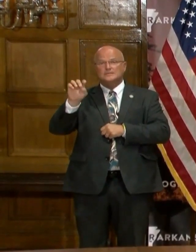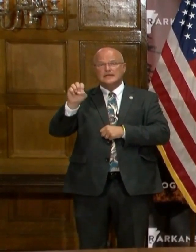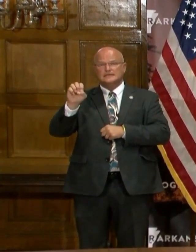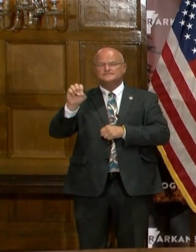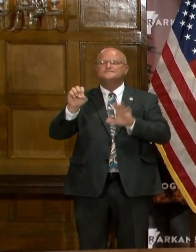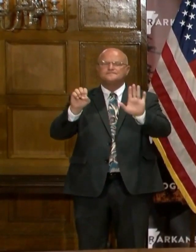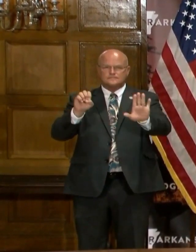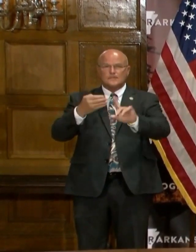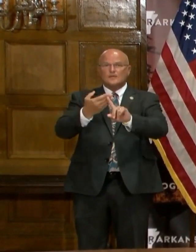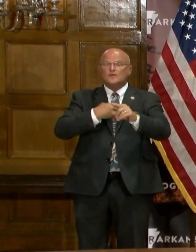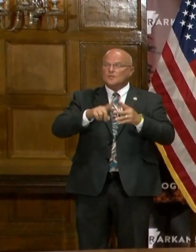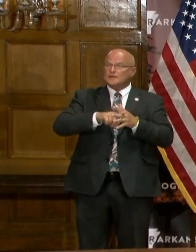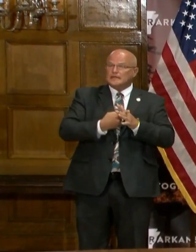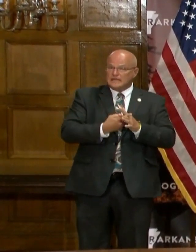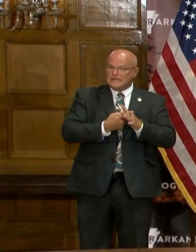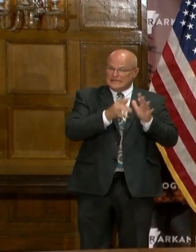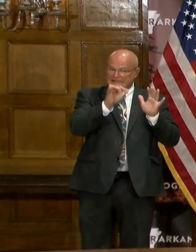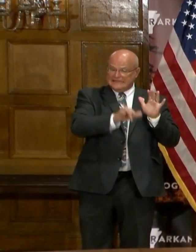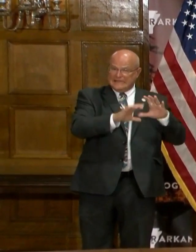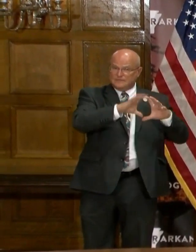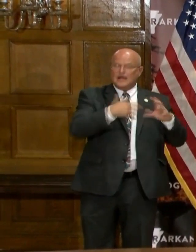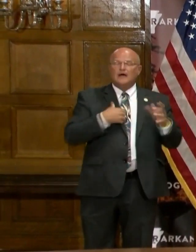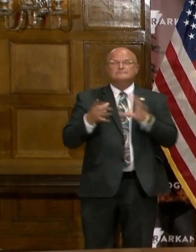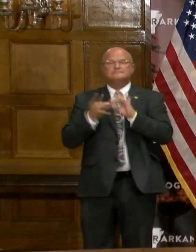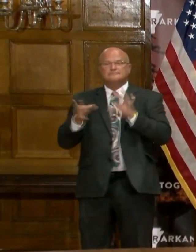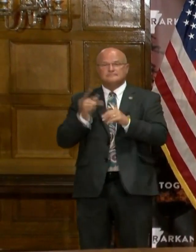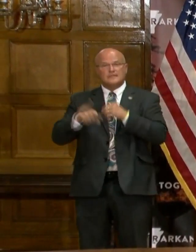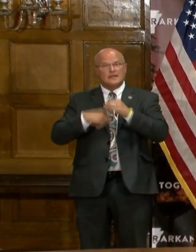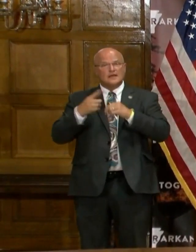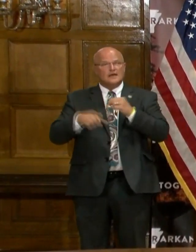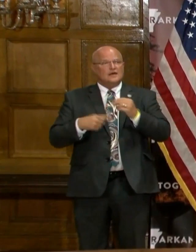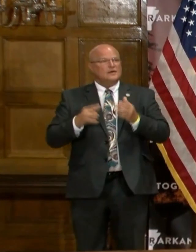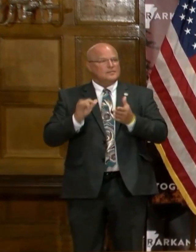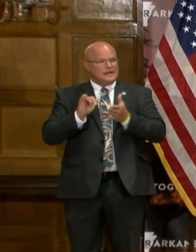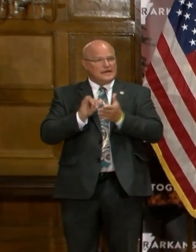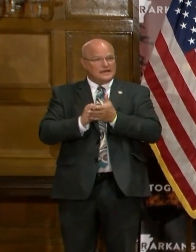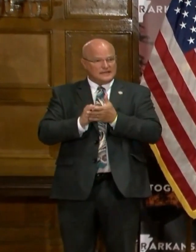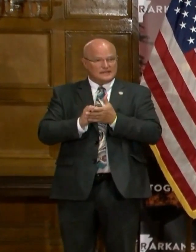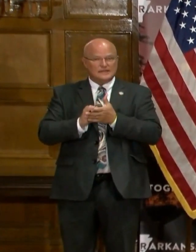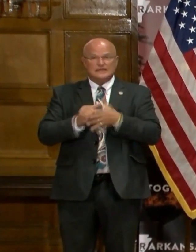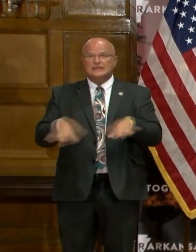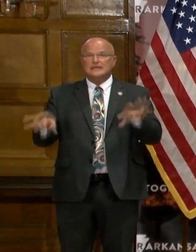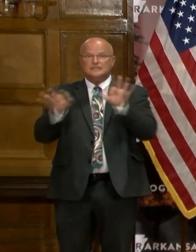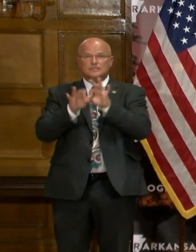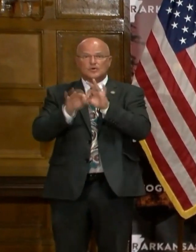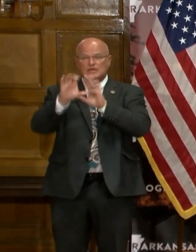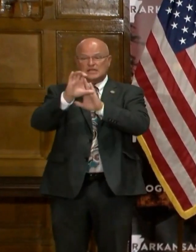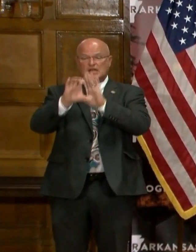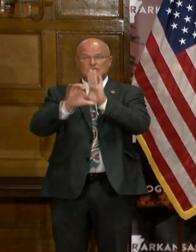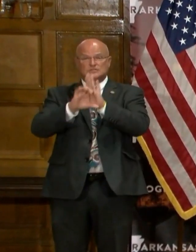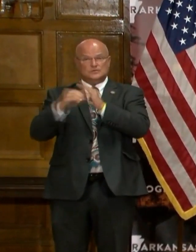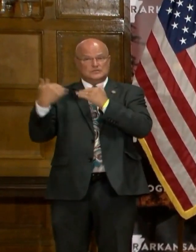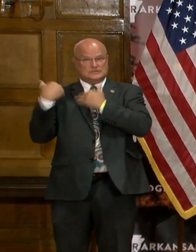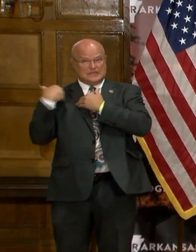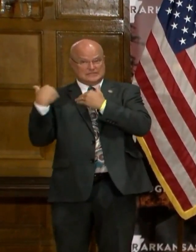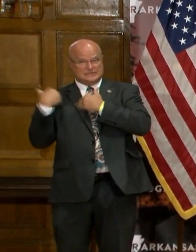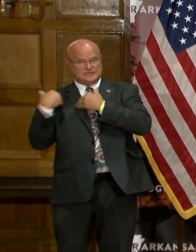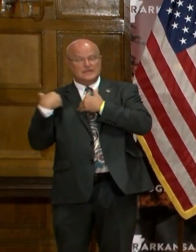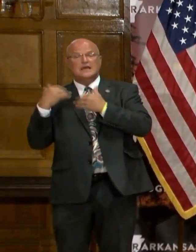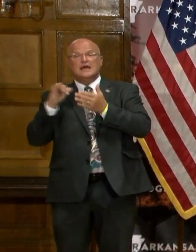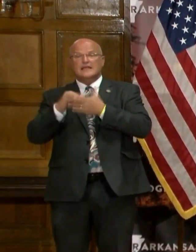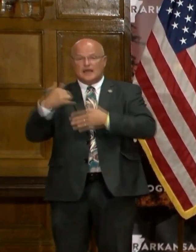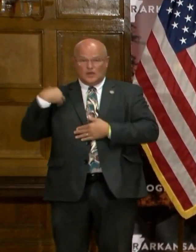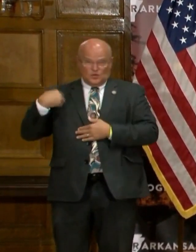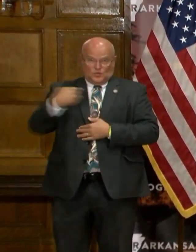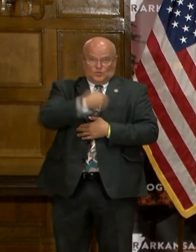begin that, I did want to make a comment about an important constitutional responsibility that we